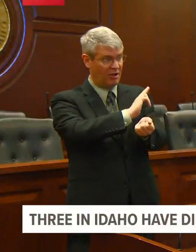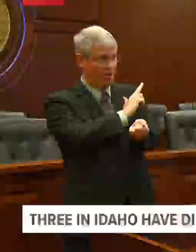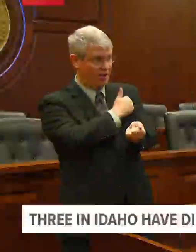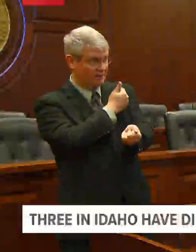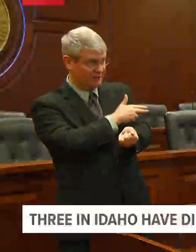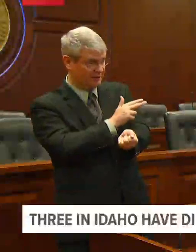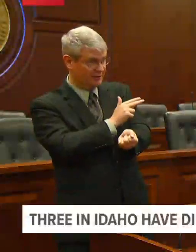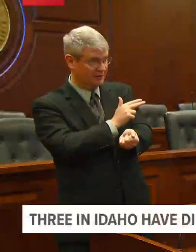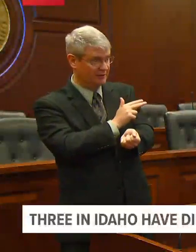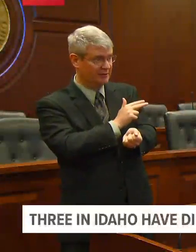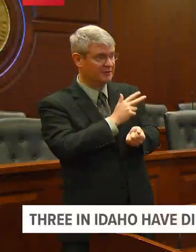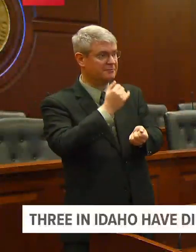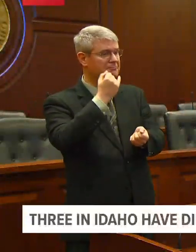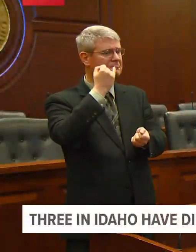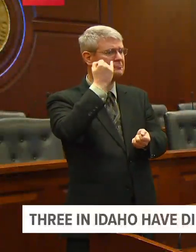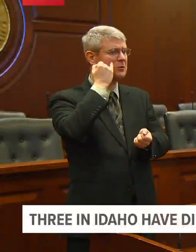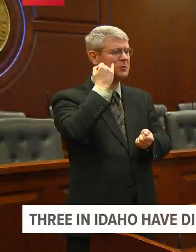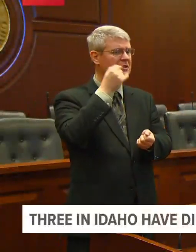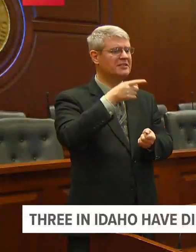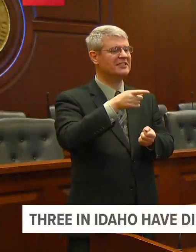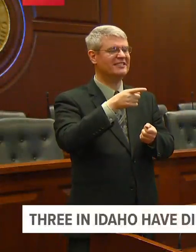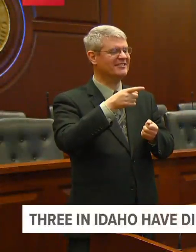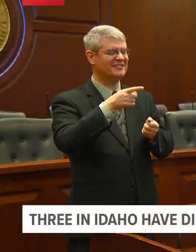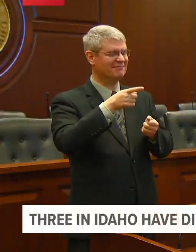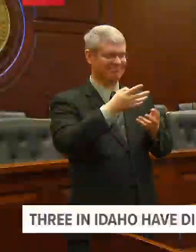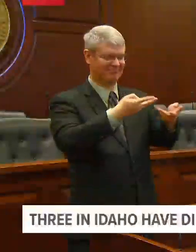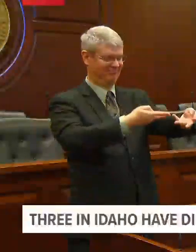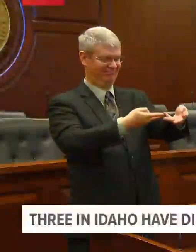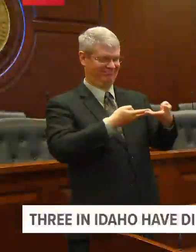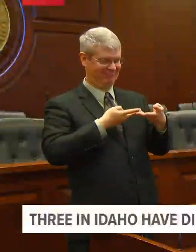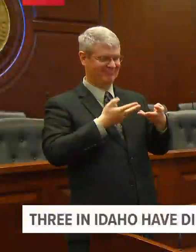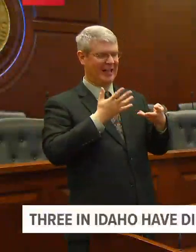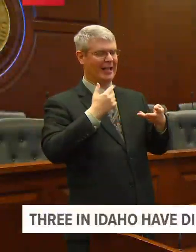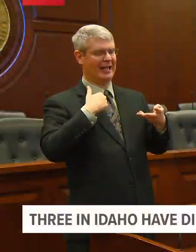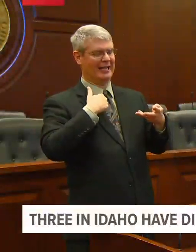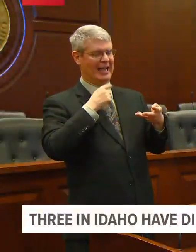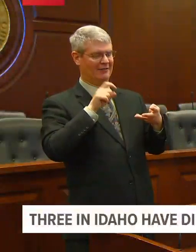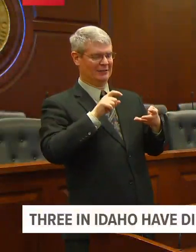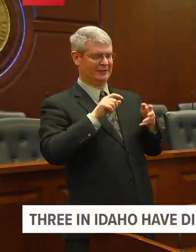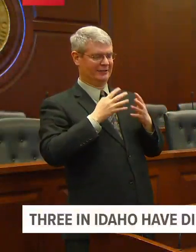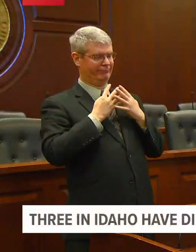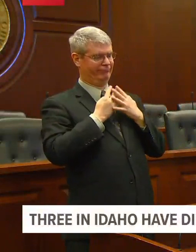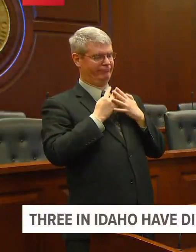Well, the issue of rationing healthcare, right now,